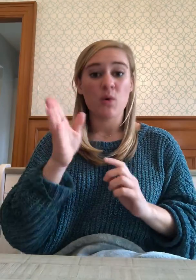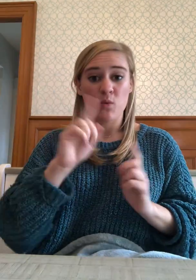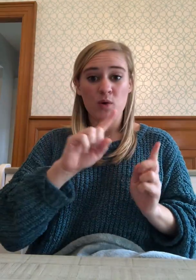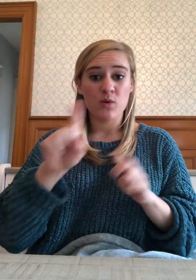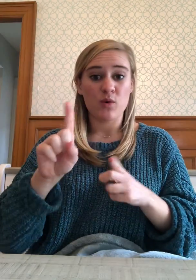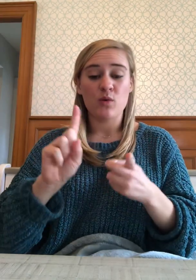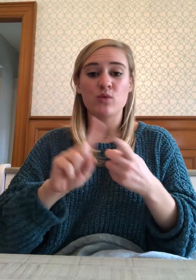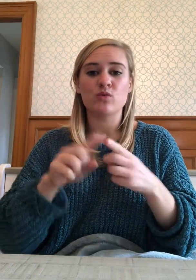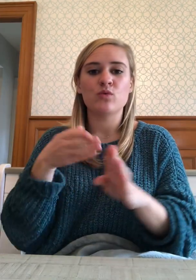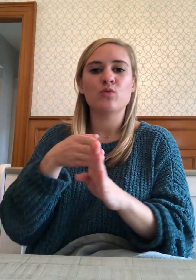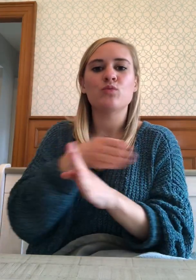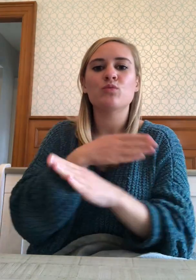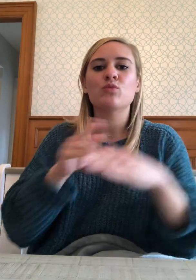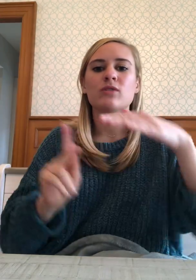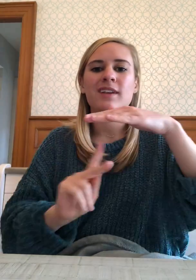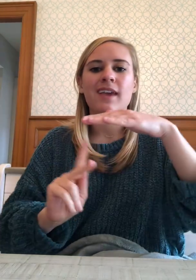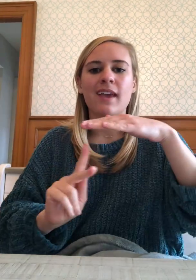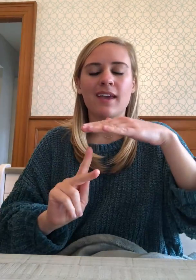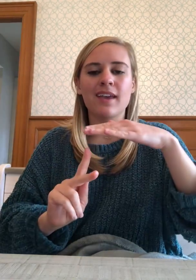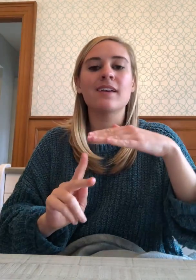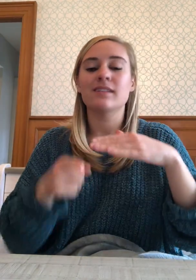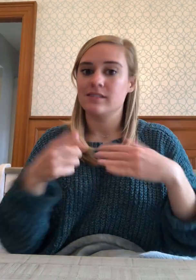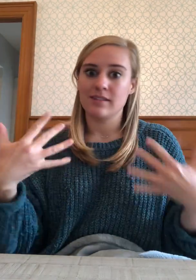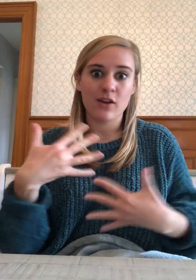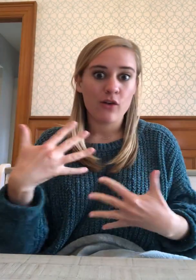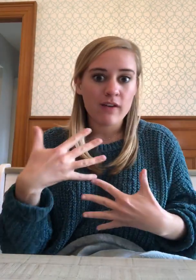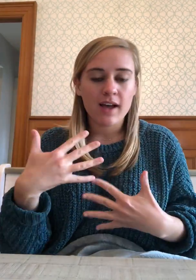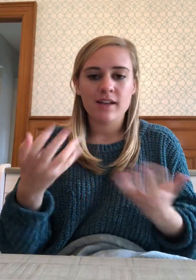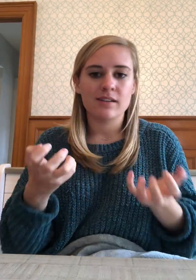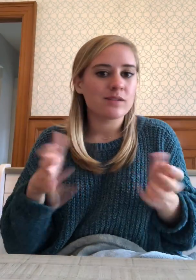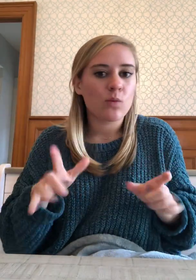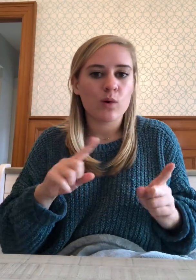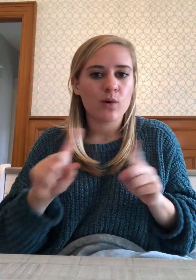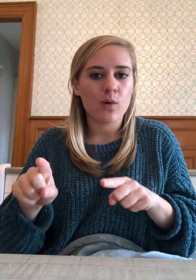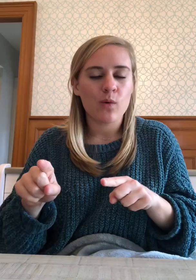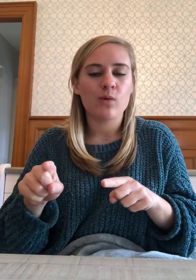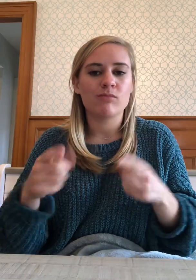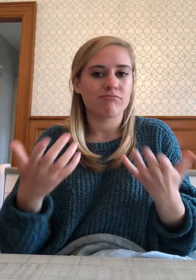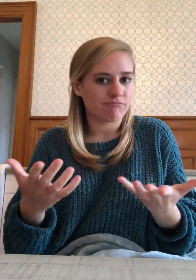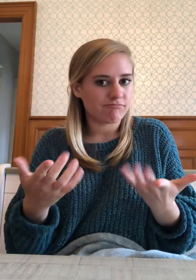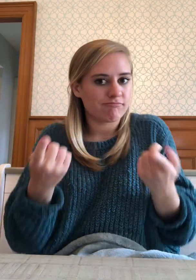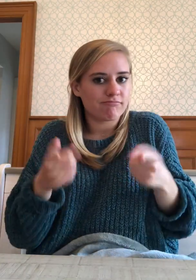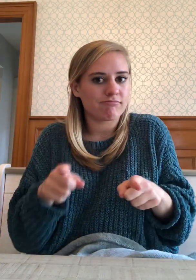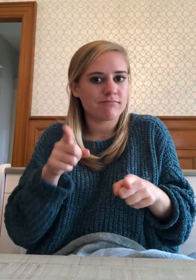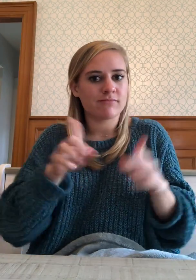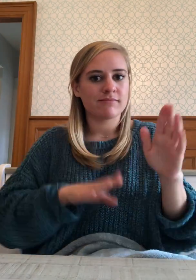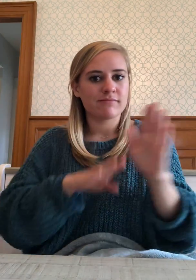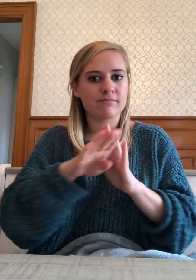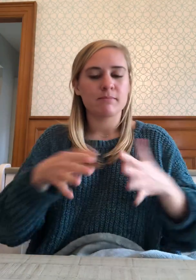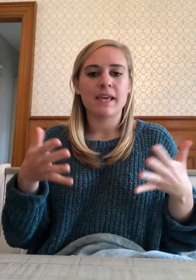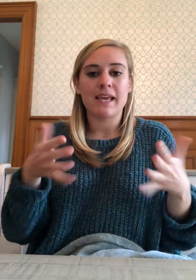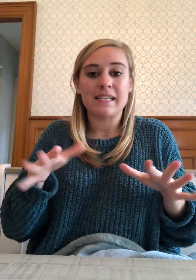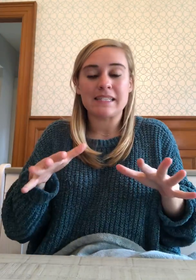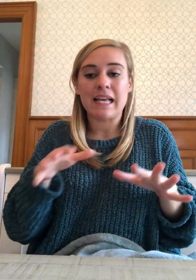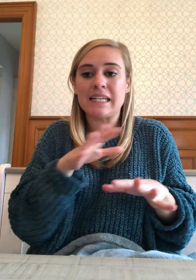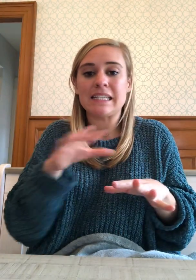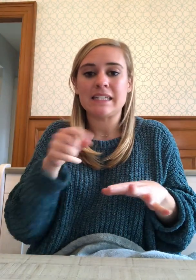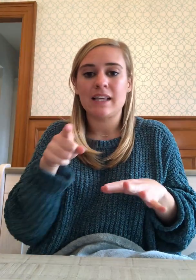going to preschool. So he developed this anxiety and took on a